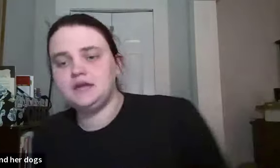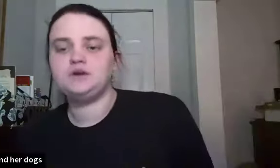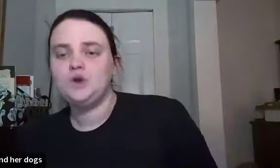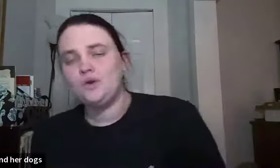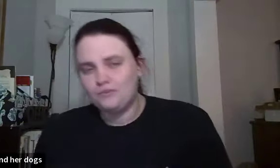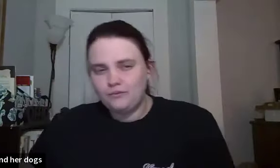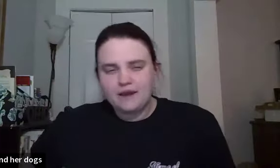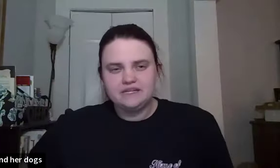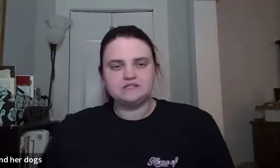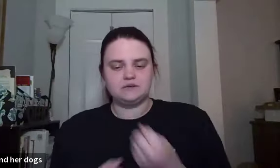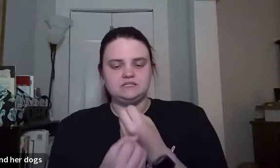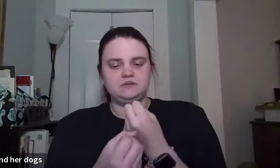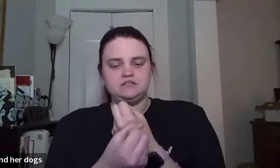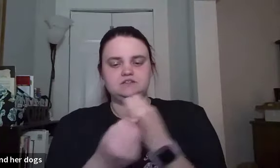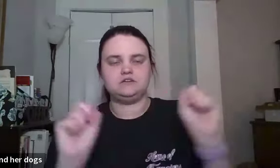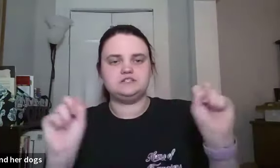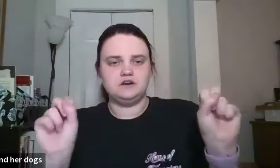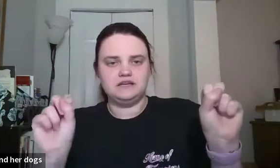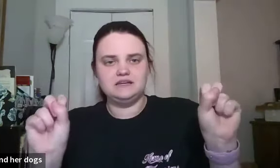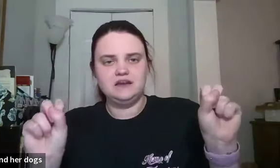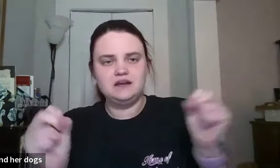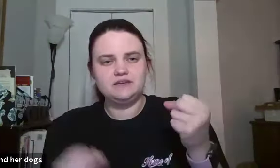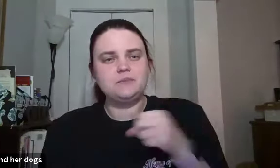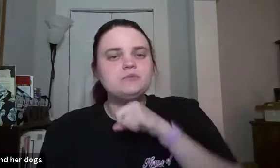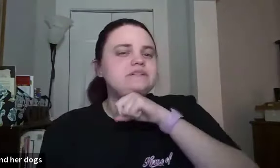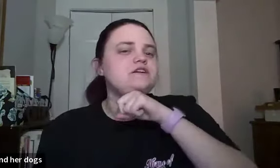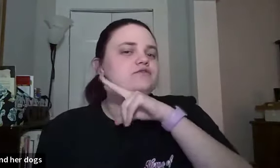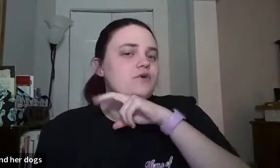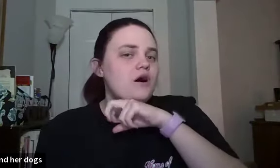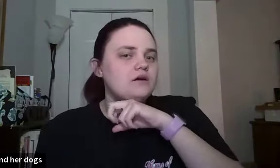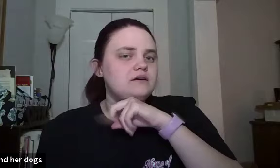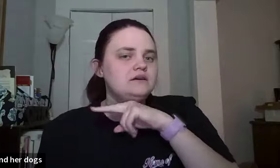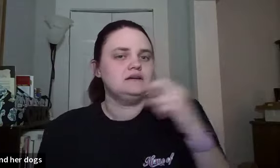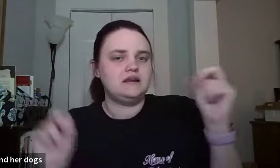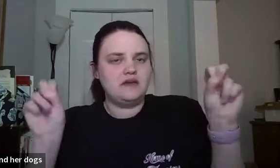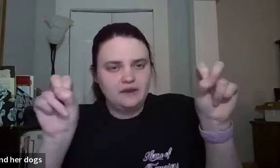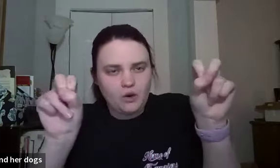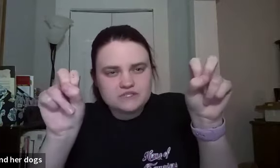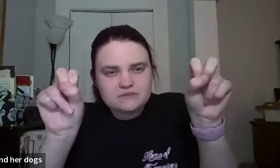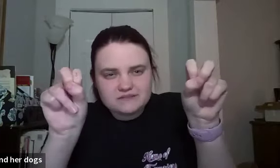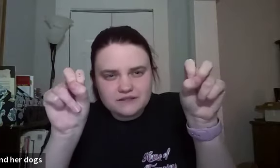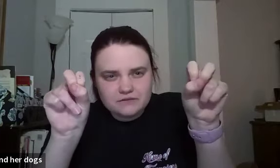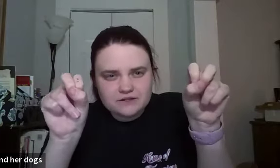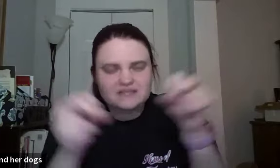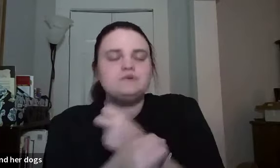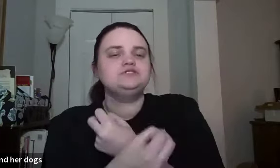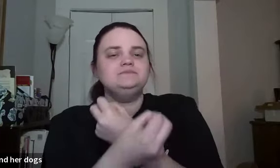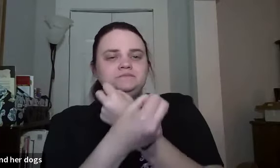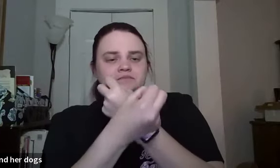And rabbit is going to be, so you're going to start again, kind of like if you remember when we did our frog, kind of that like almost about to flick our fingers out motion.